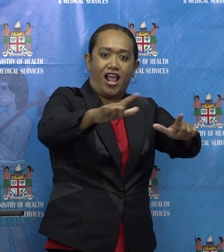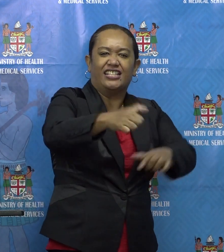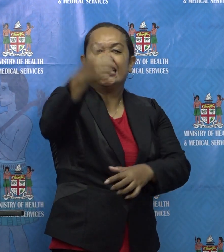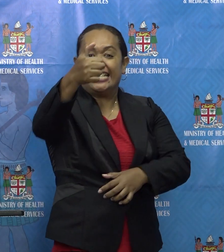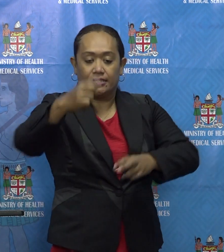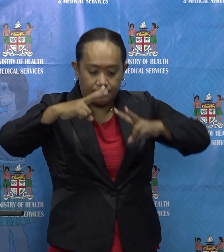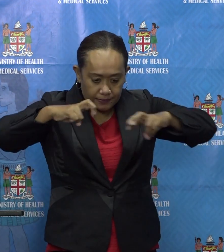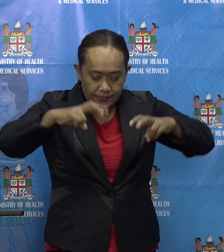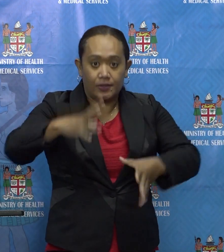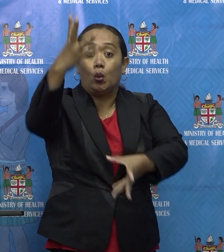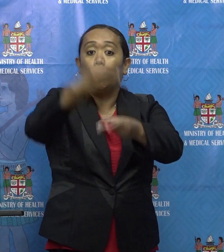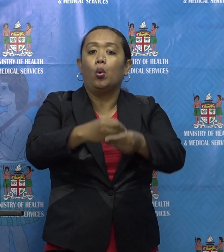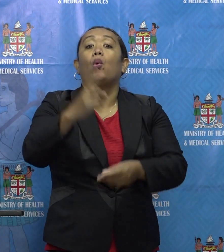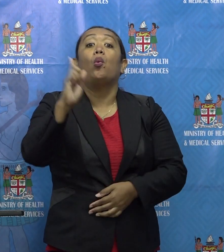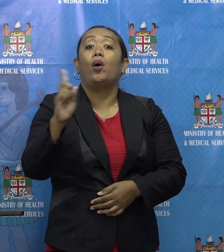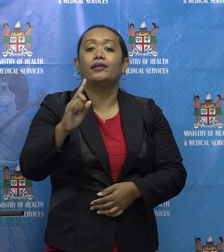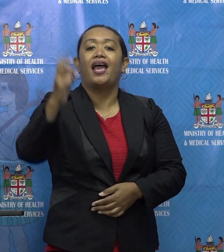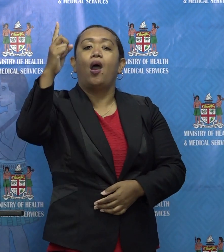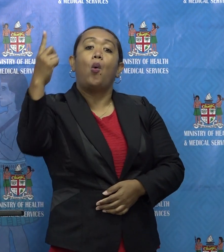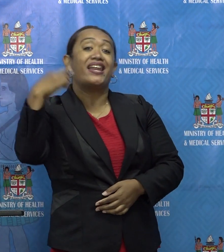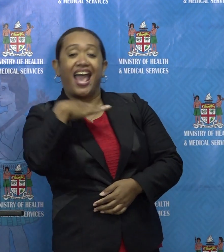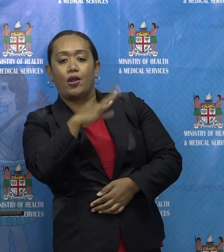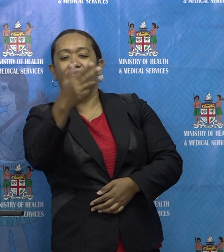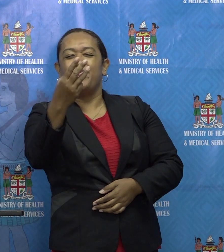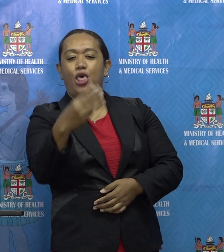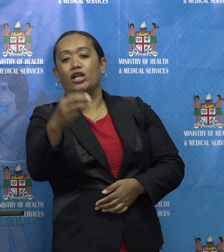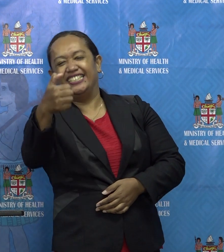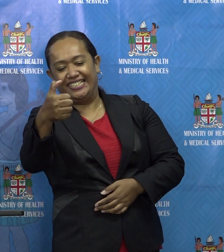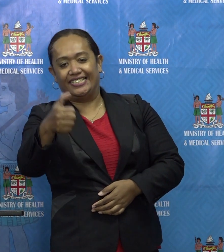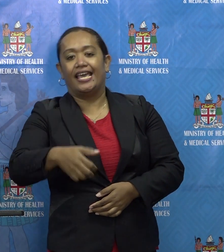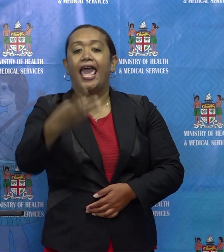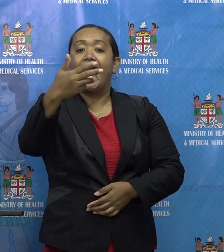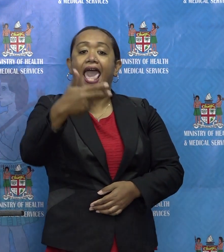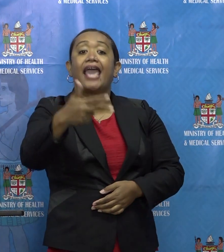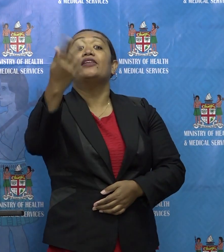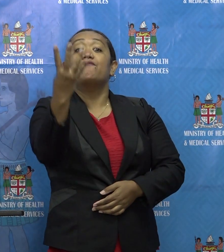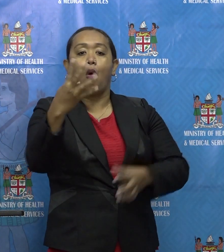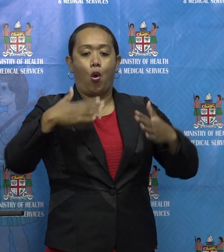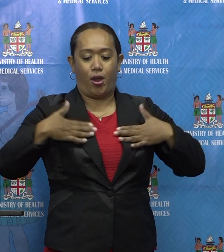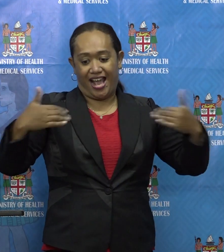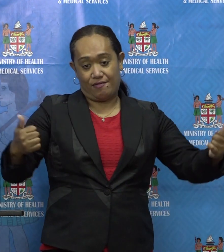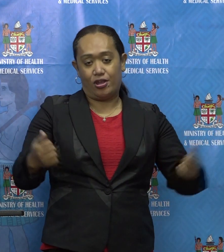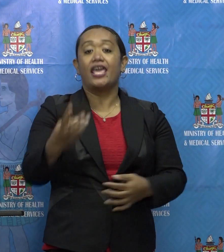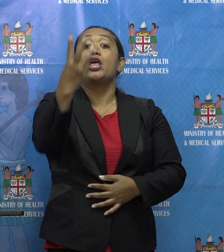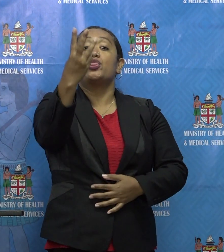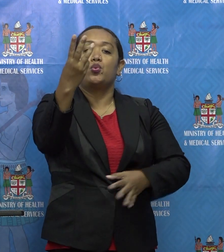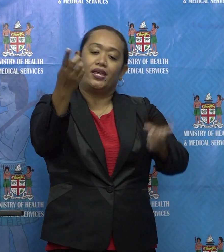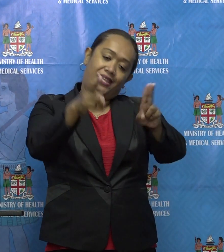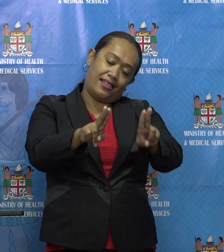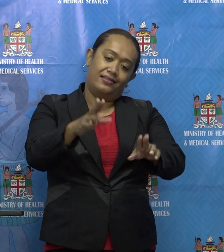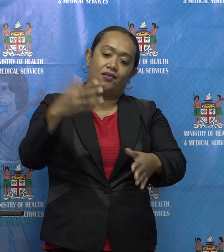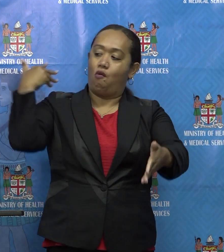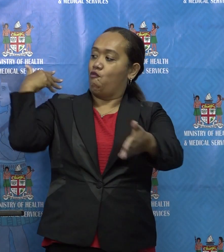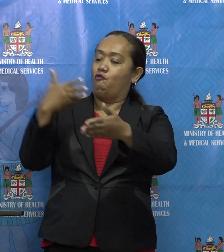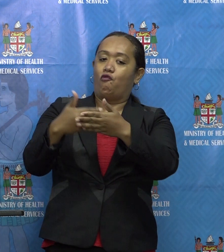Fiji has had 136 cases in total, with 84 recoveries and 3 deaths since our first case last year on March